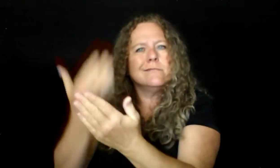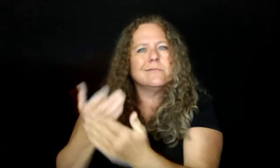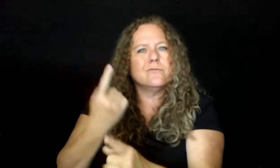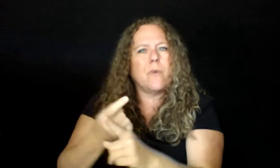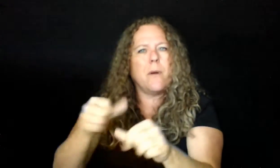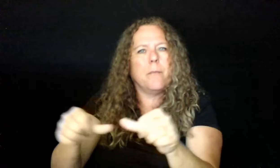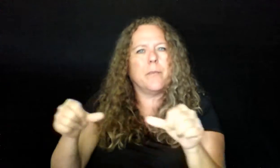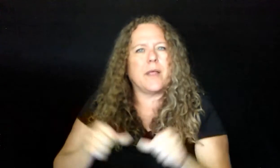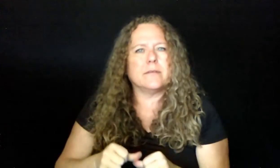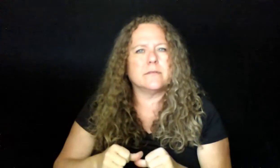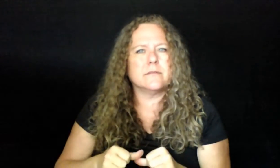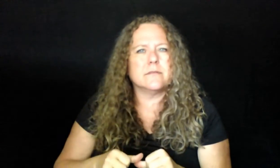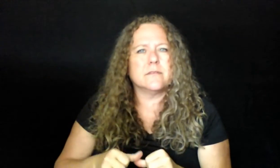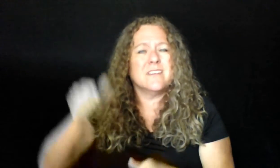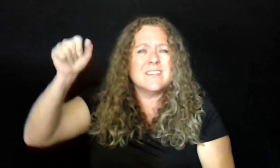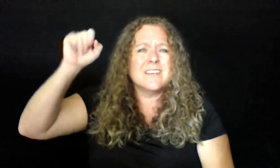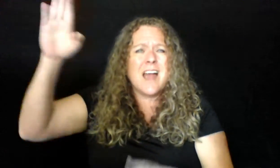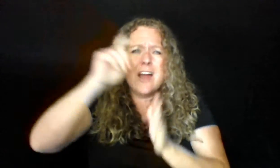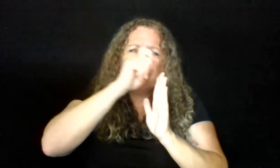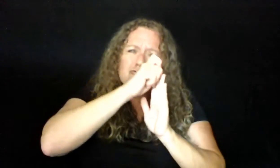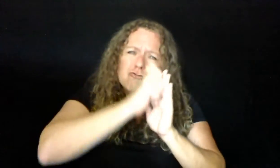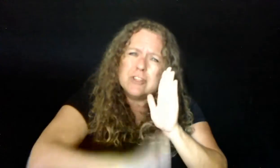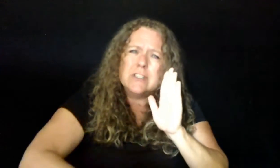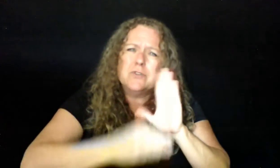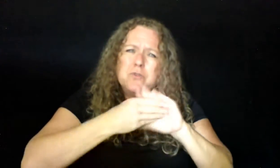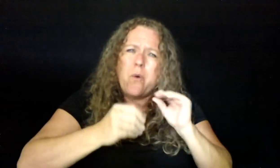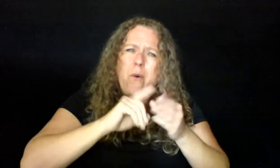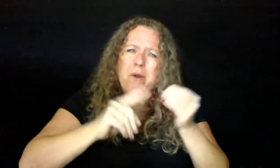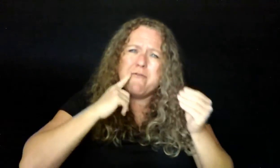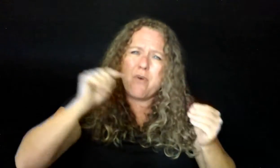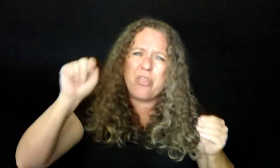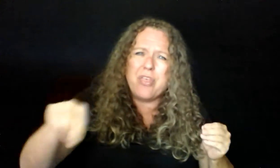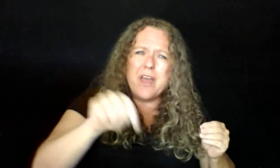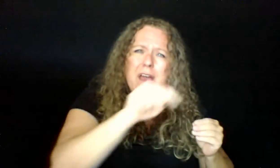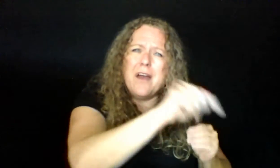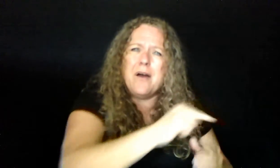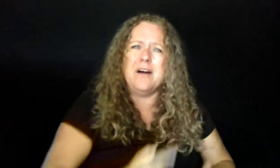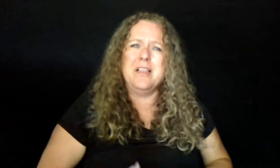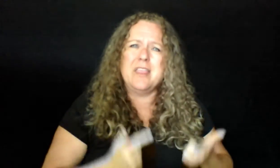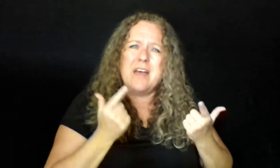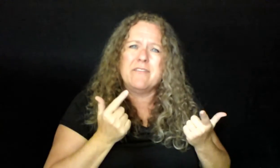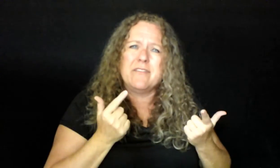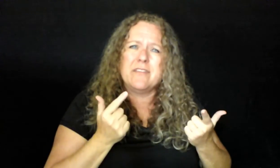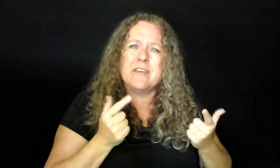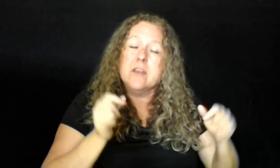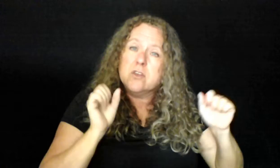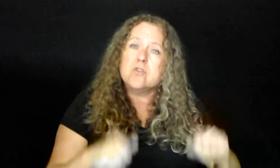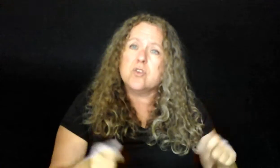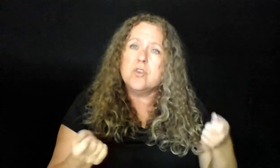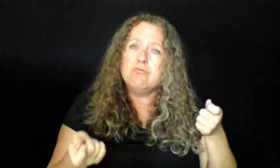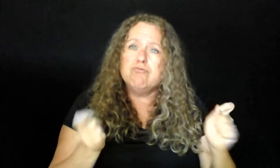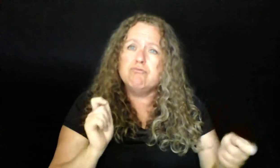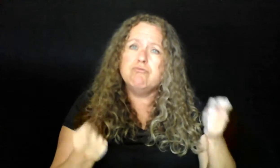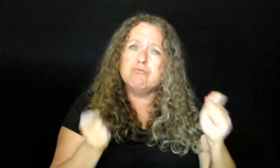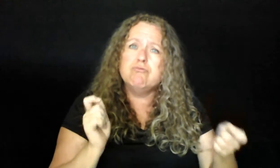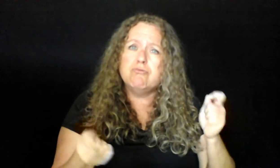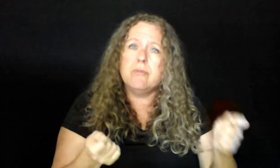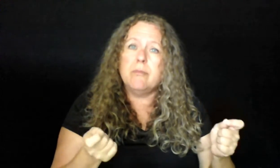lives, the plan that God had in their lives, it was amendable all along. Would have been better off if they'd stuck